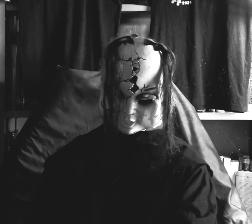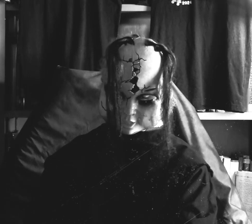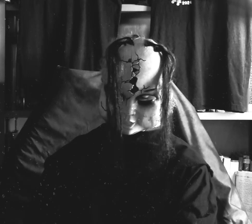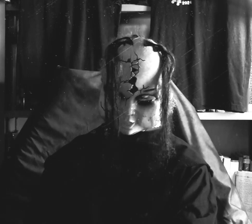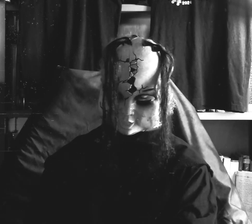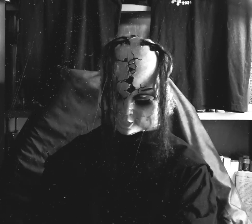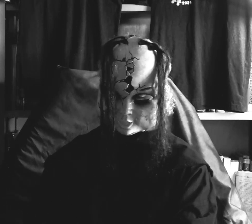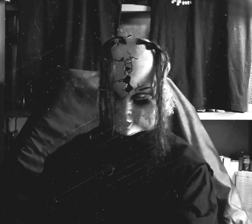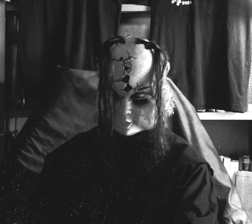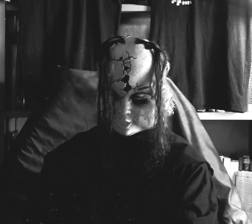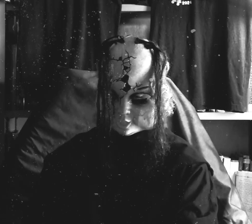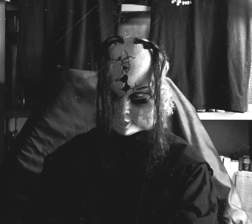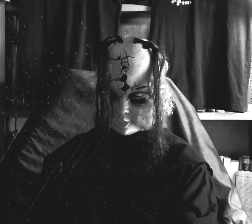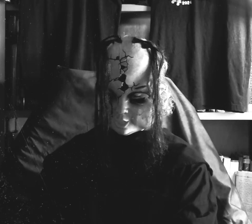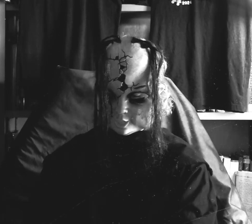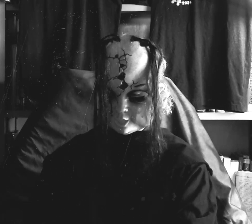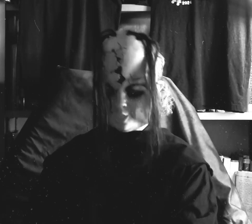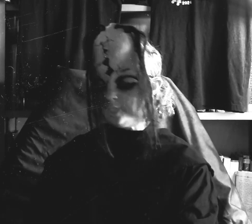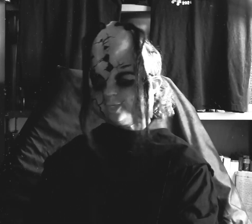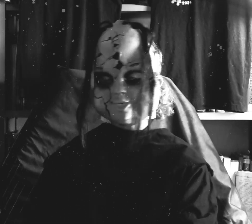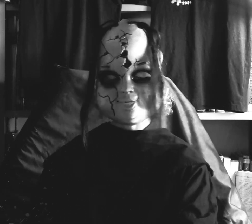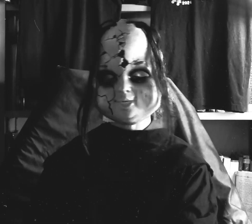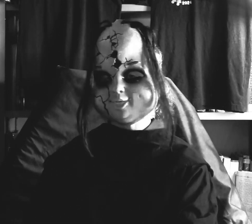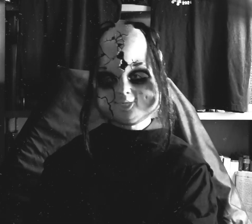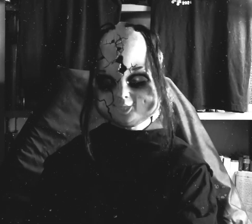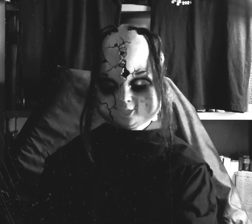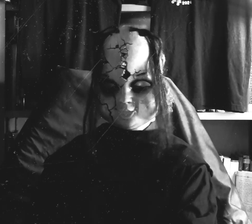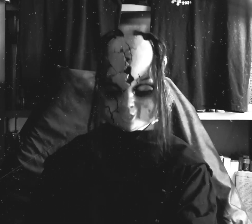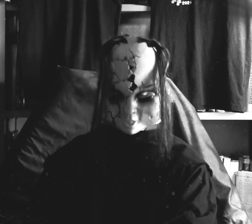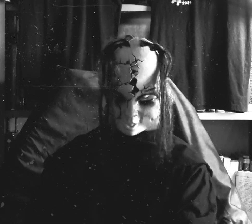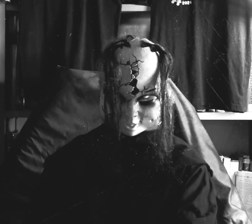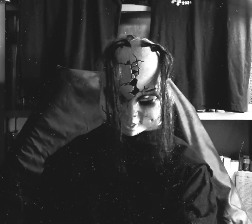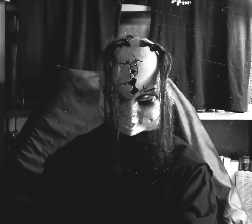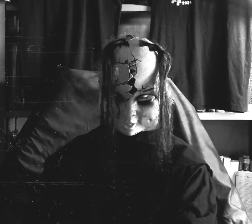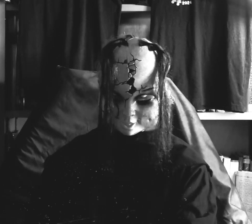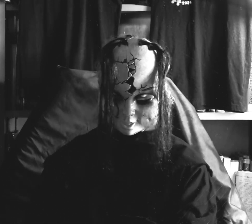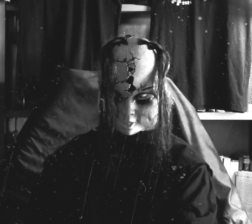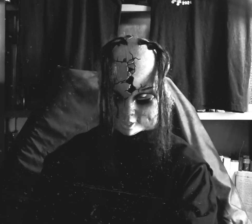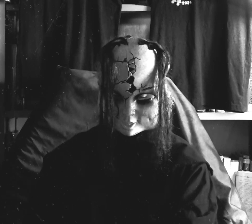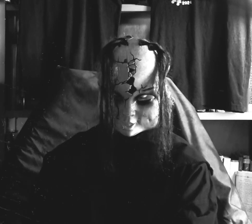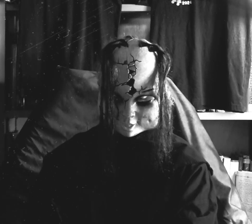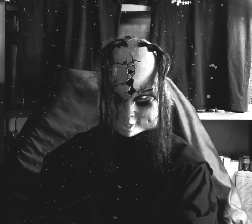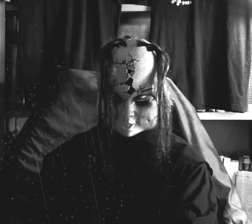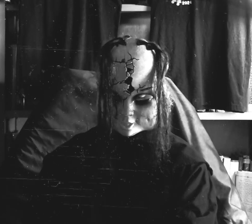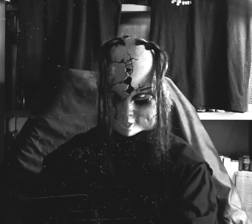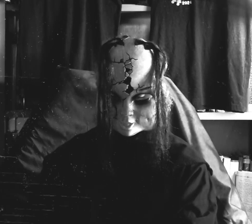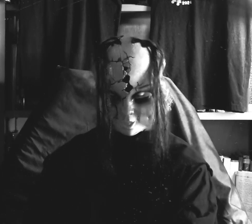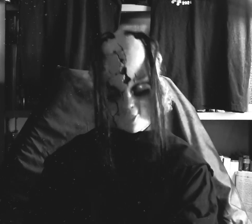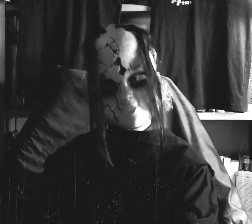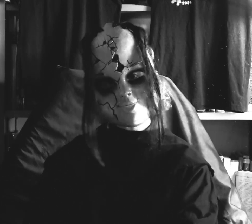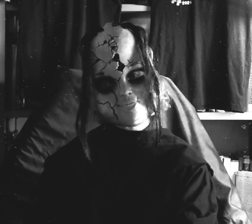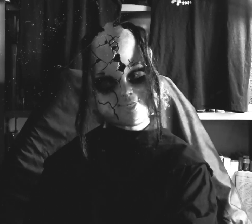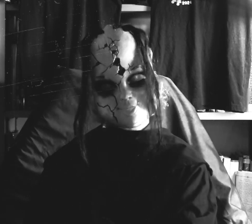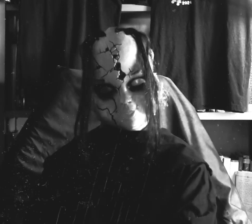Some say she was the most beautiful girl in the world, And because she was so